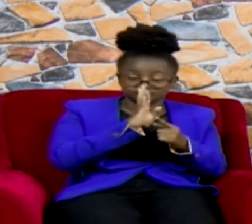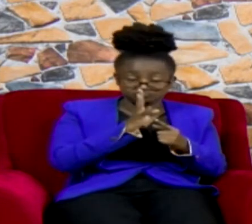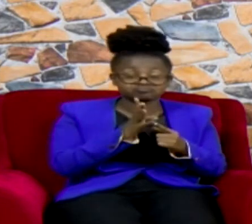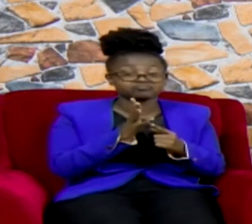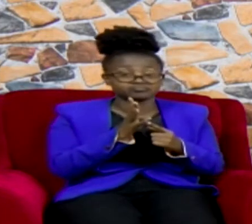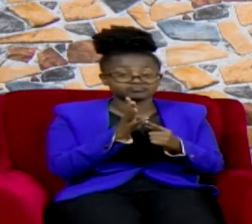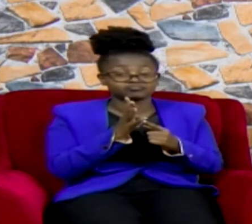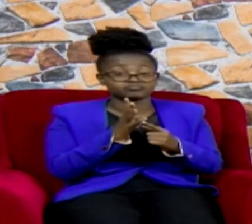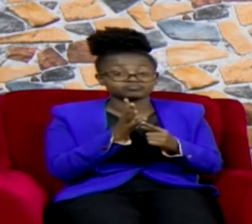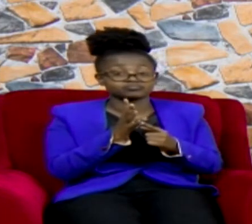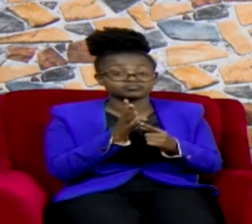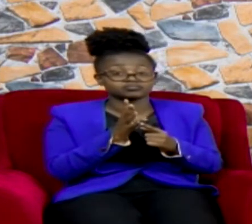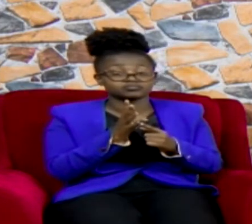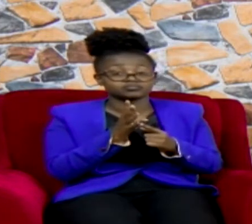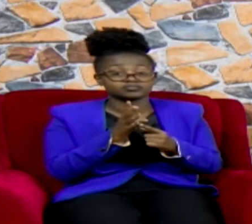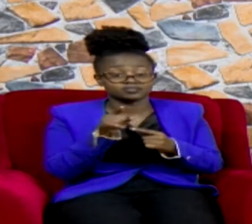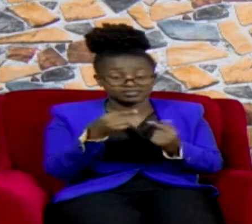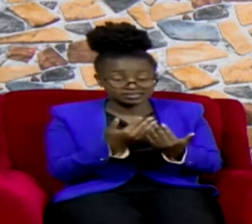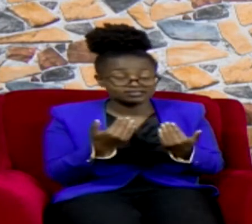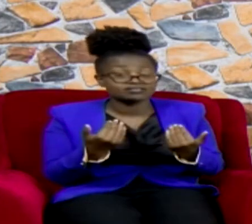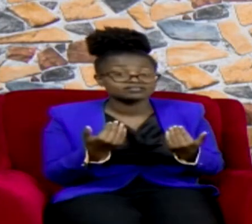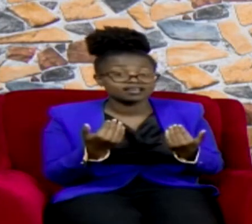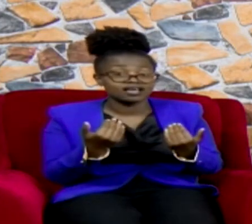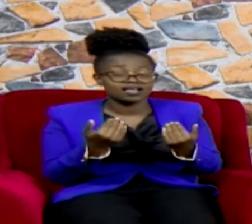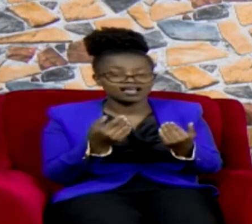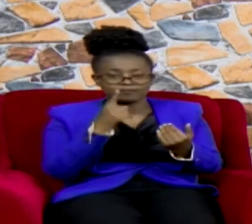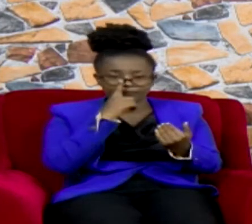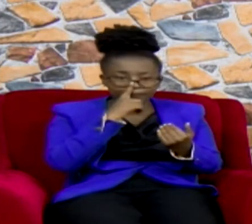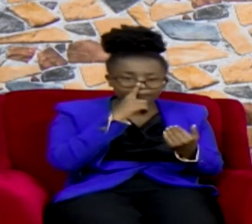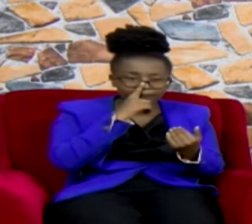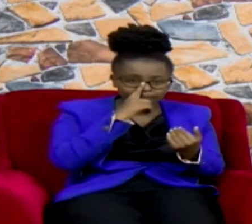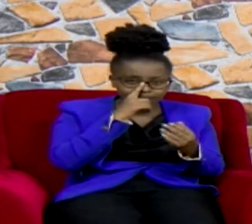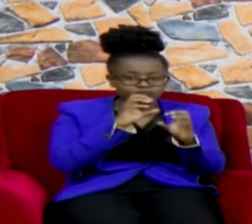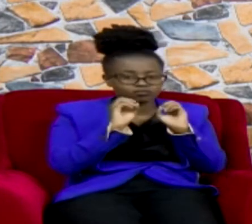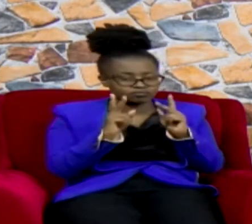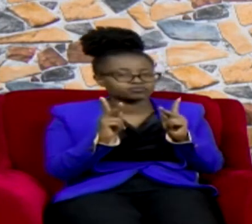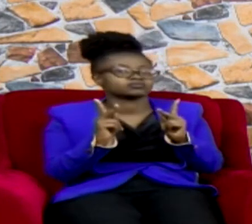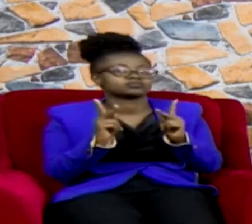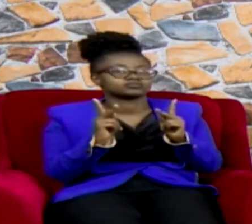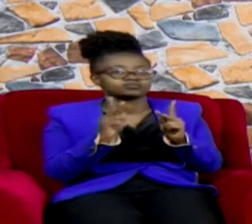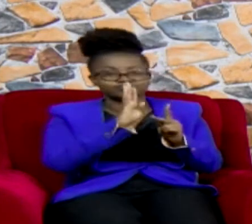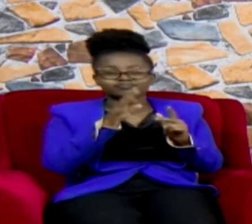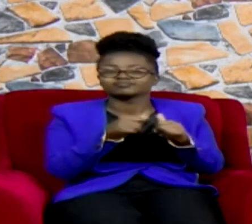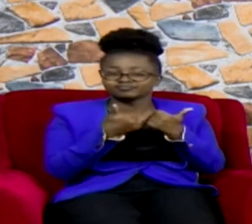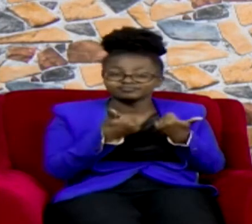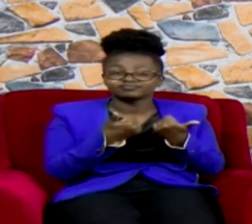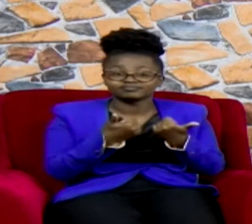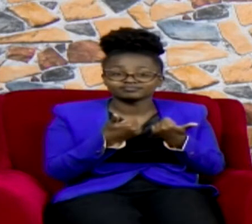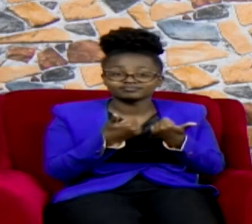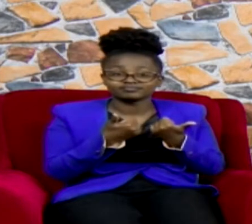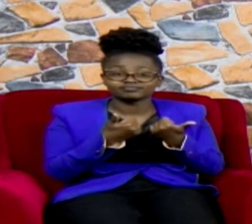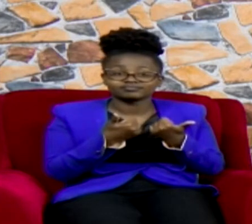talk. Wow. So you miss this child at home. He's okay. He's speaking. He's